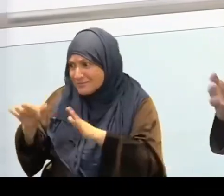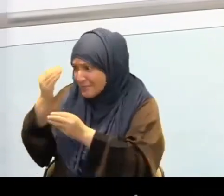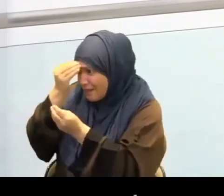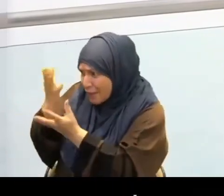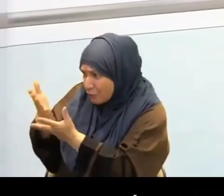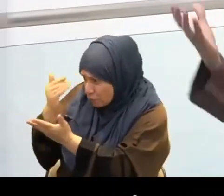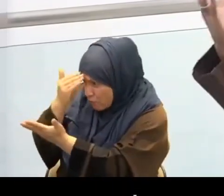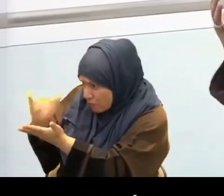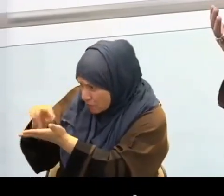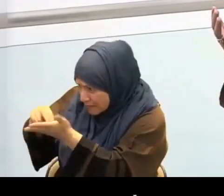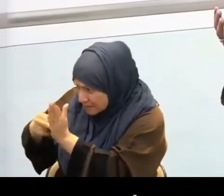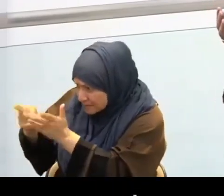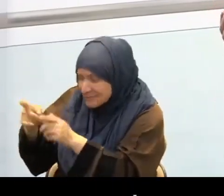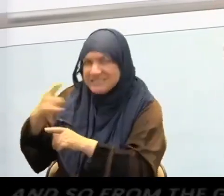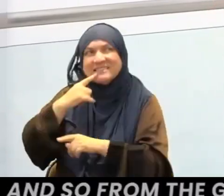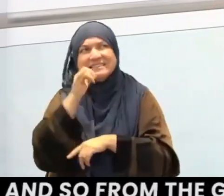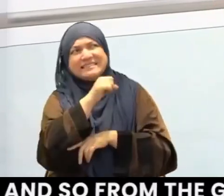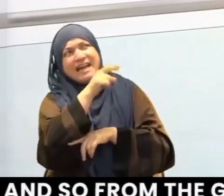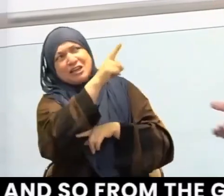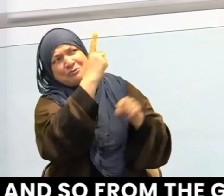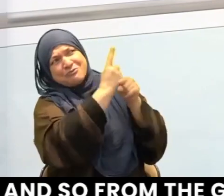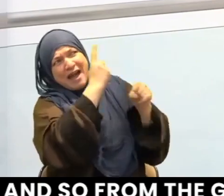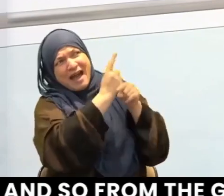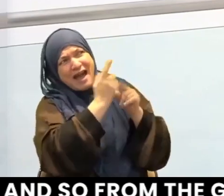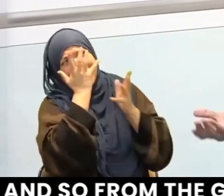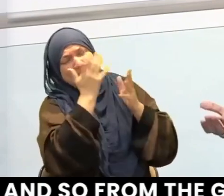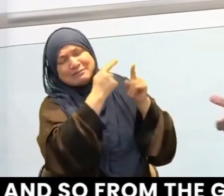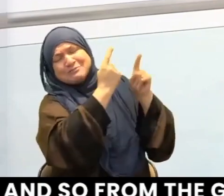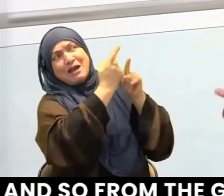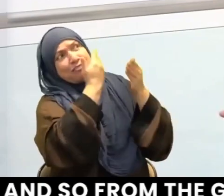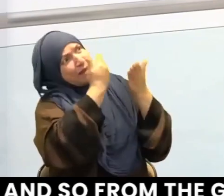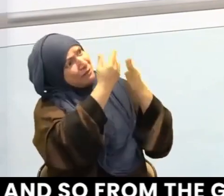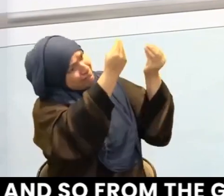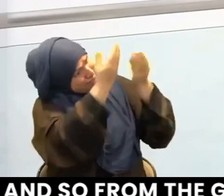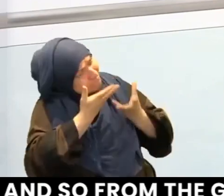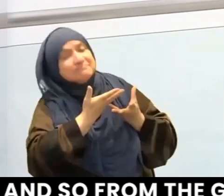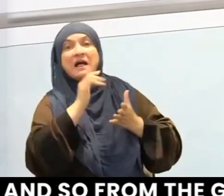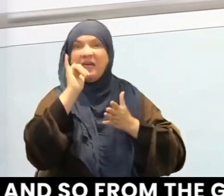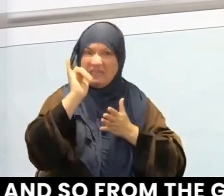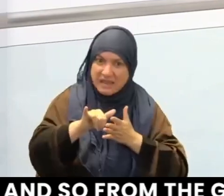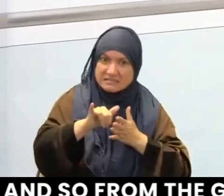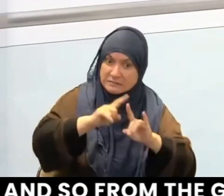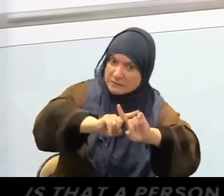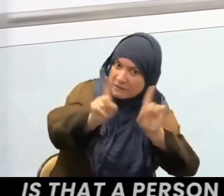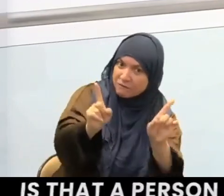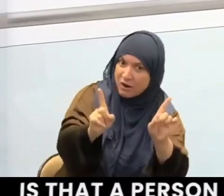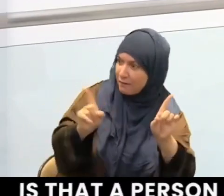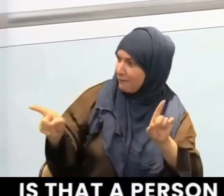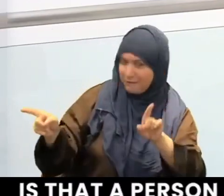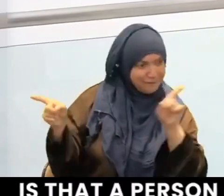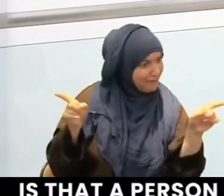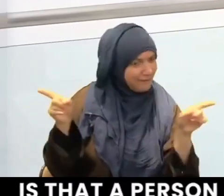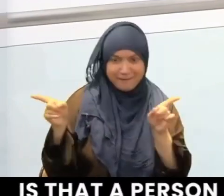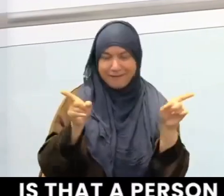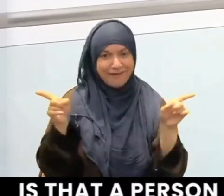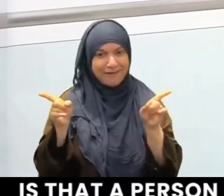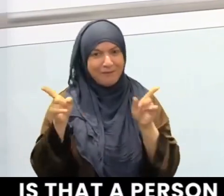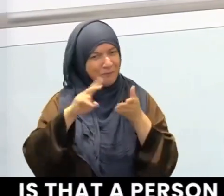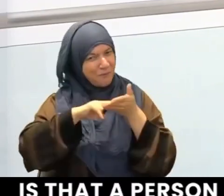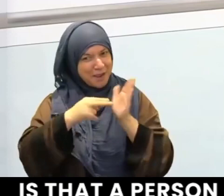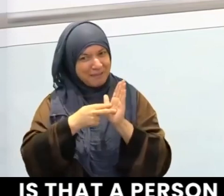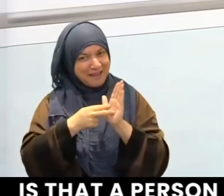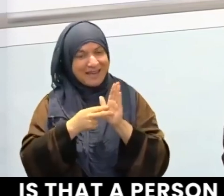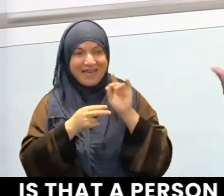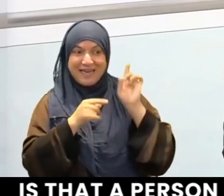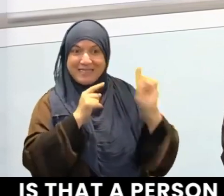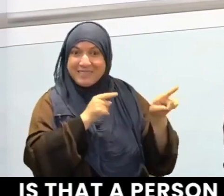anymore. They're just not moved anymore. And so from the greatest signs of al-jafa, in fact, that the scholars mention, is that a person is no longer moved